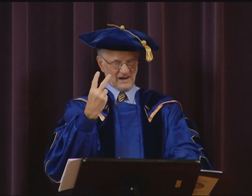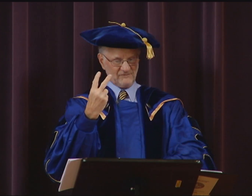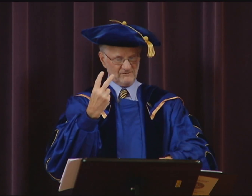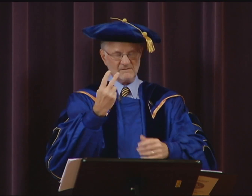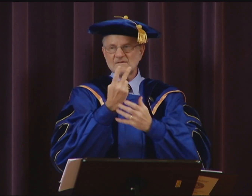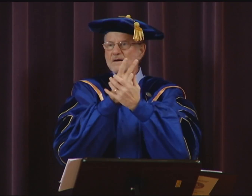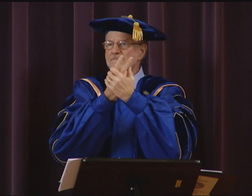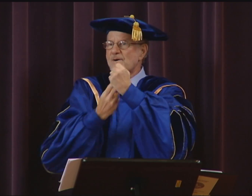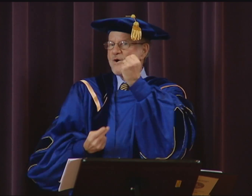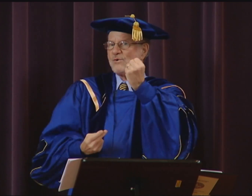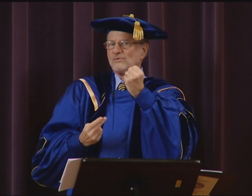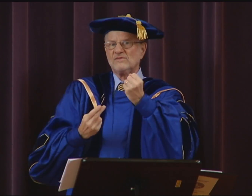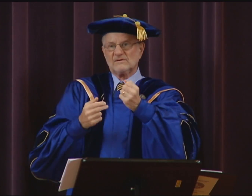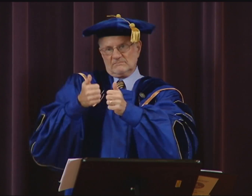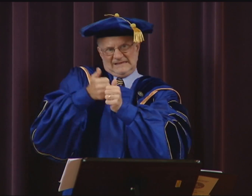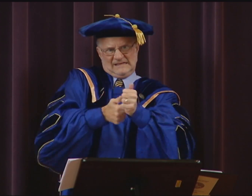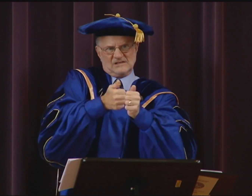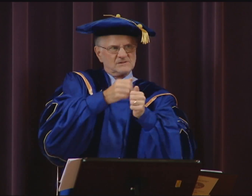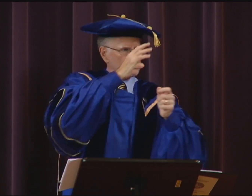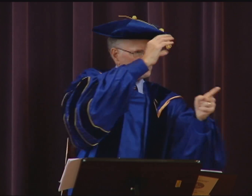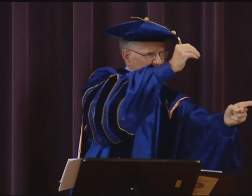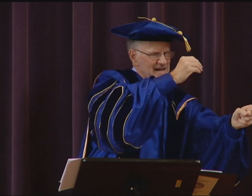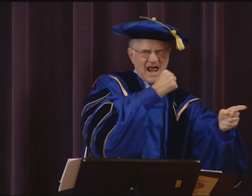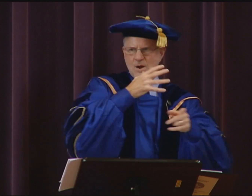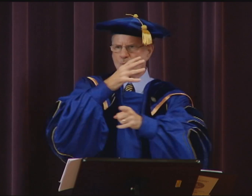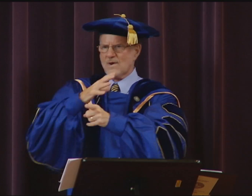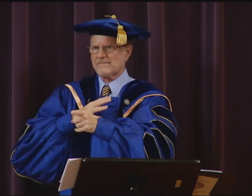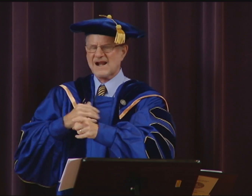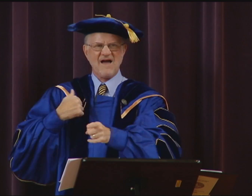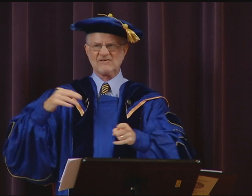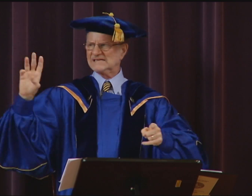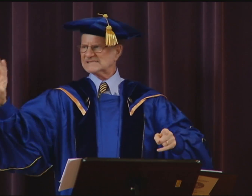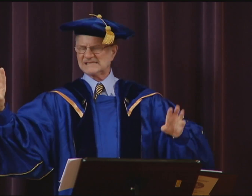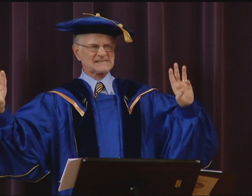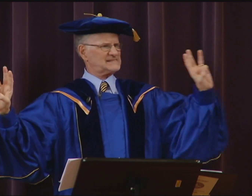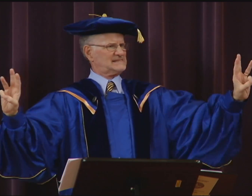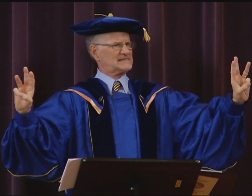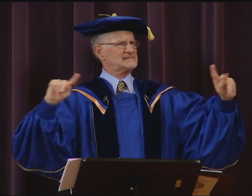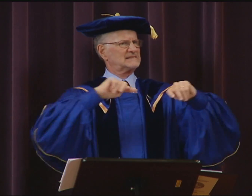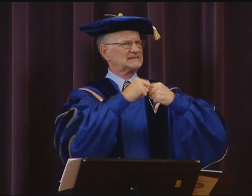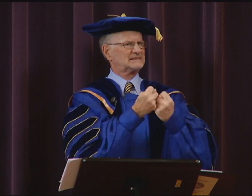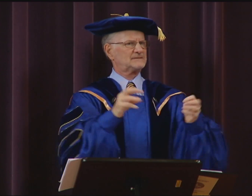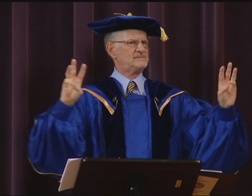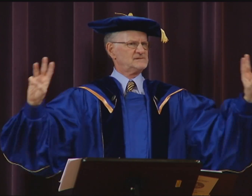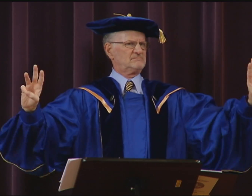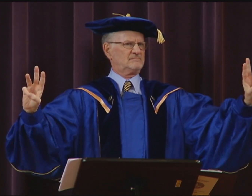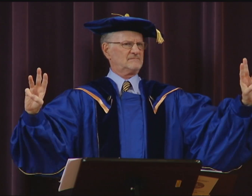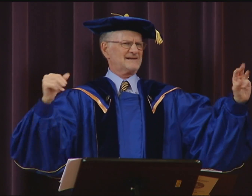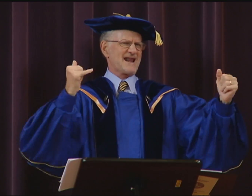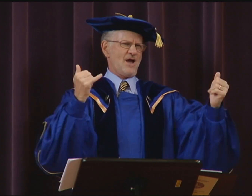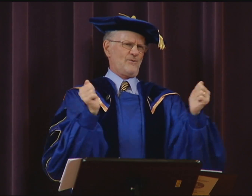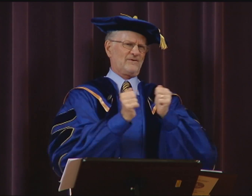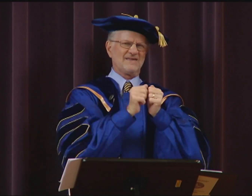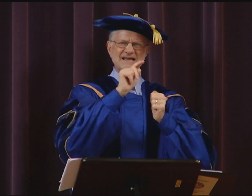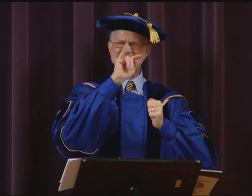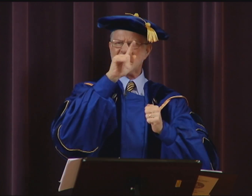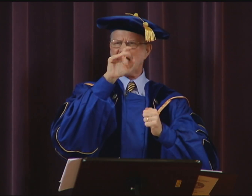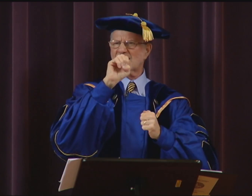athletes. In 2012, both men and women's teams have 6 teams in common.